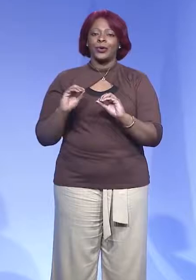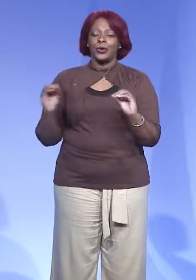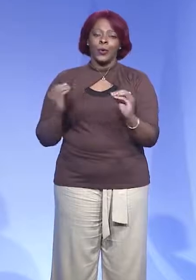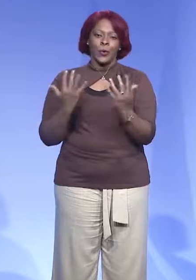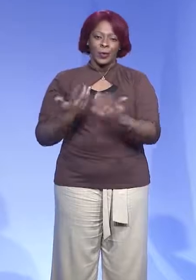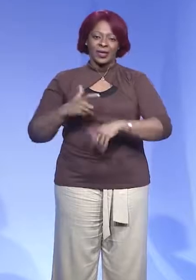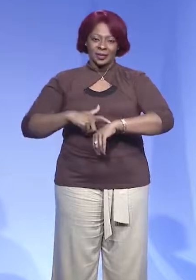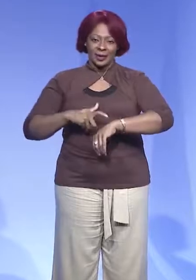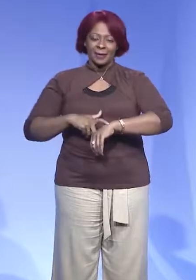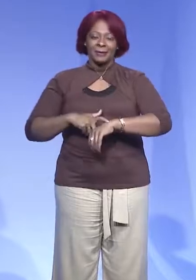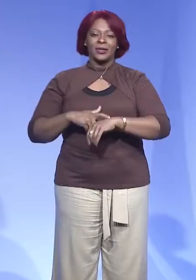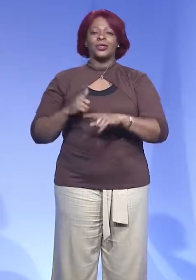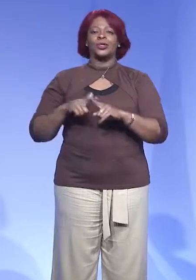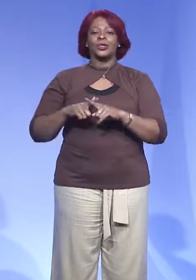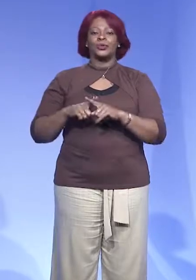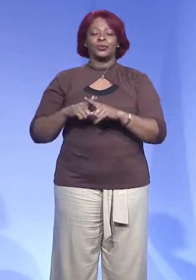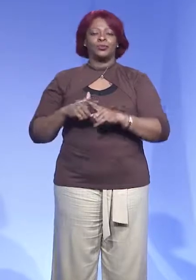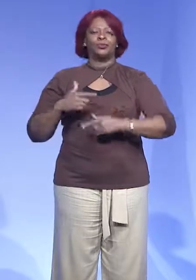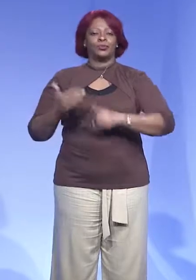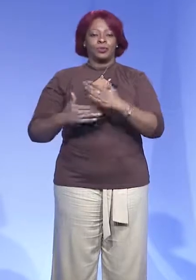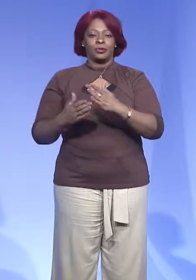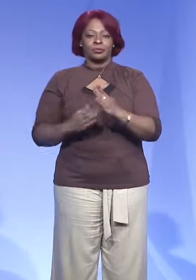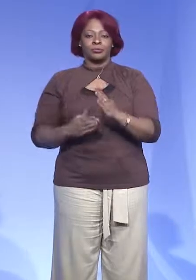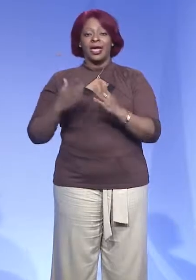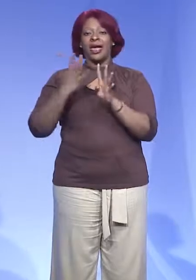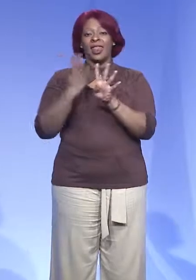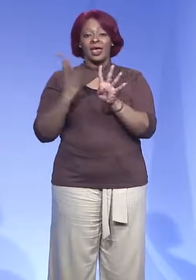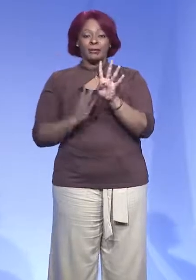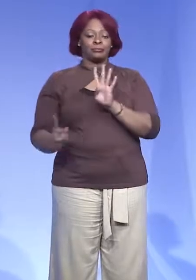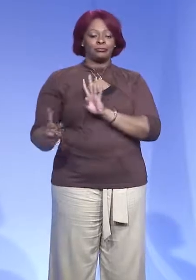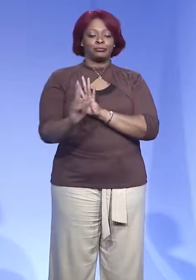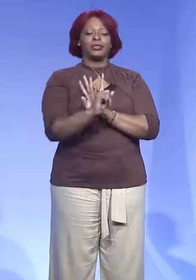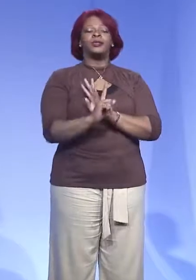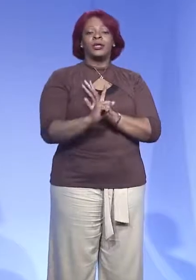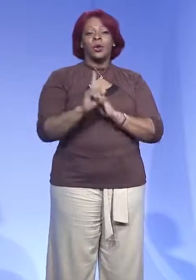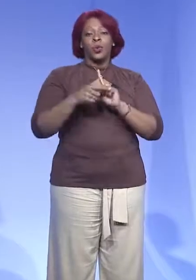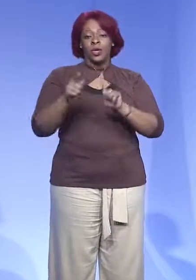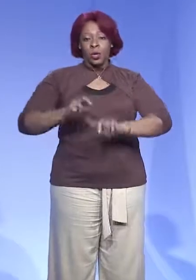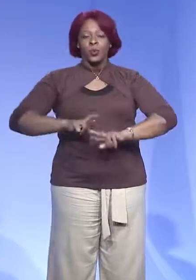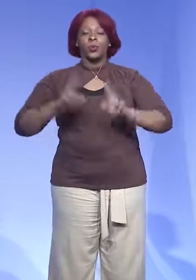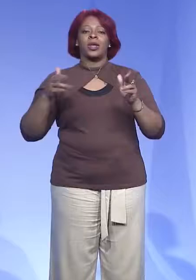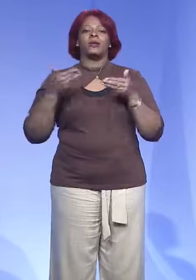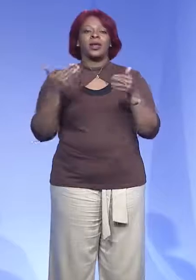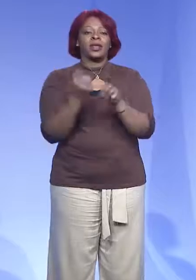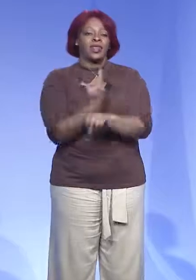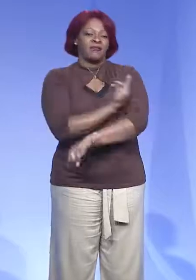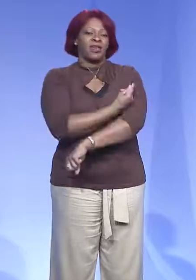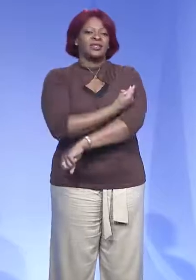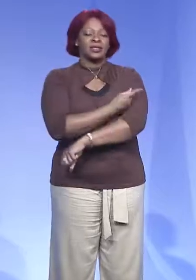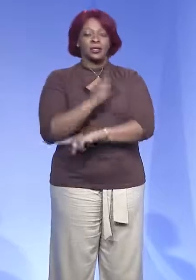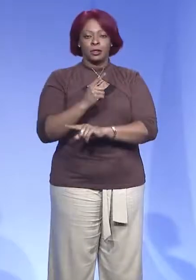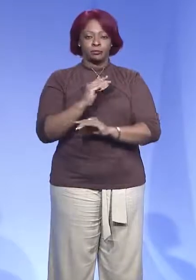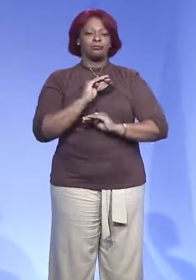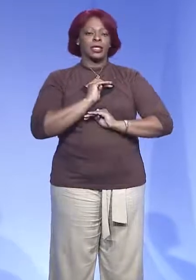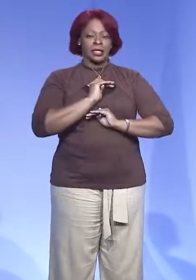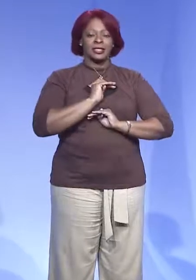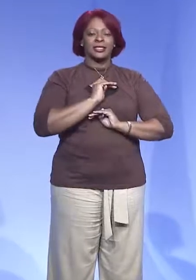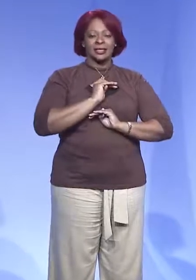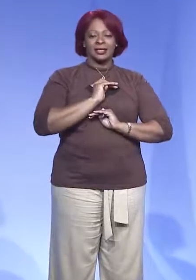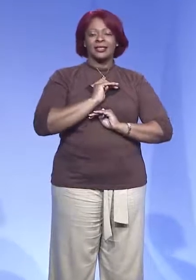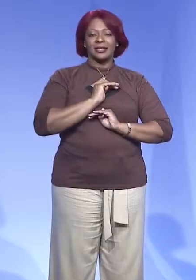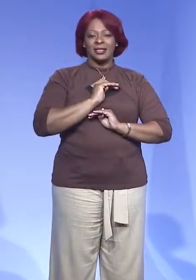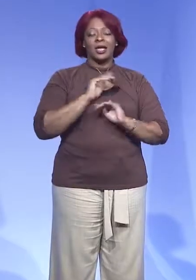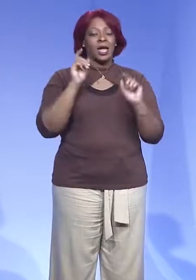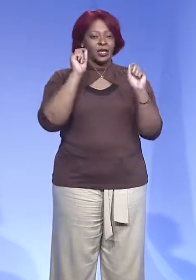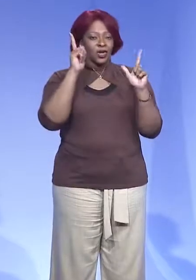and to move them to the front of the line so that they can come in at their convenience. They were they